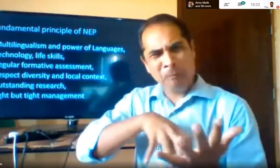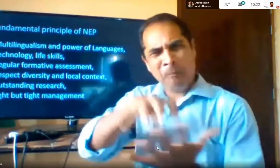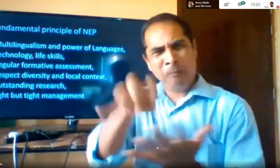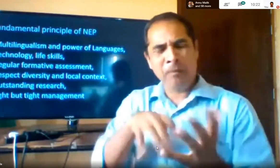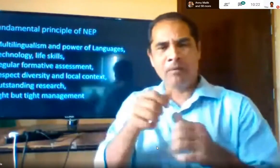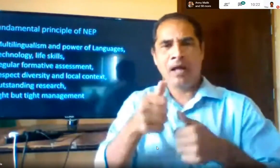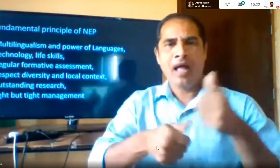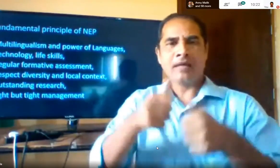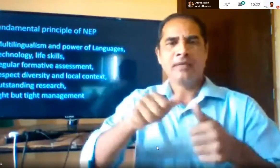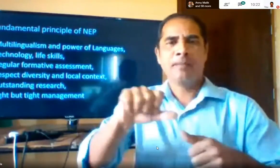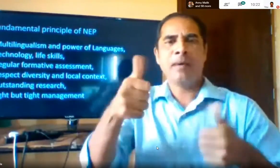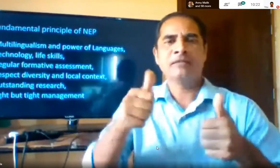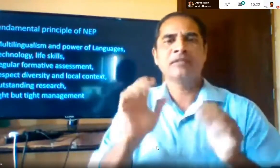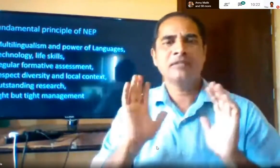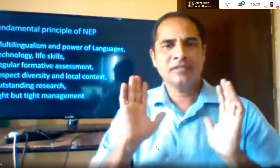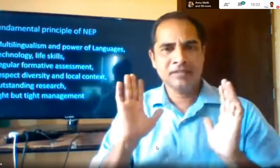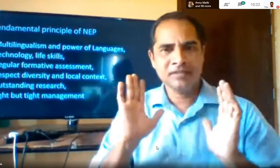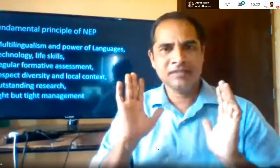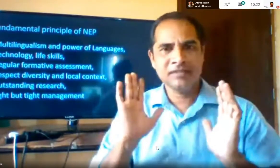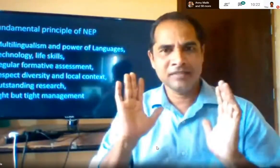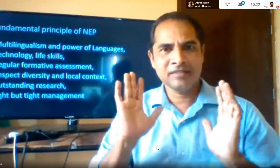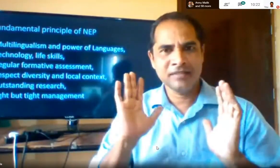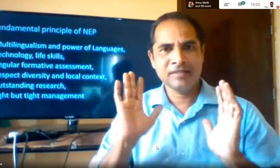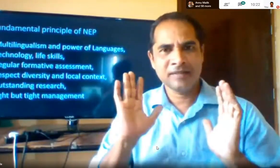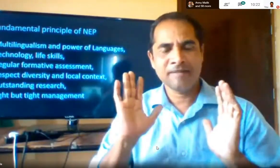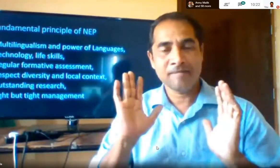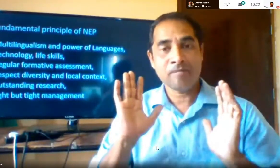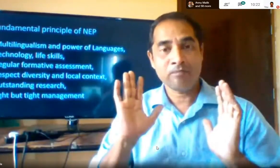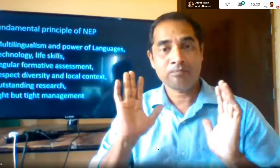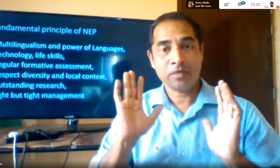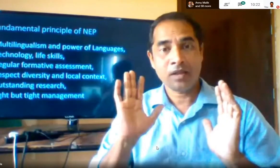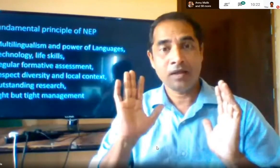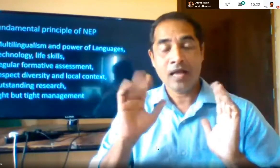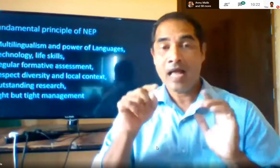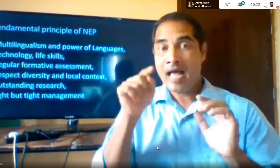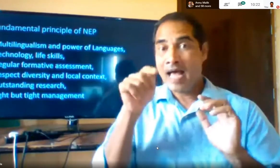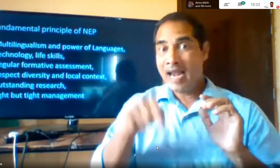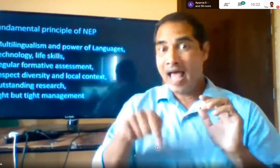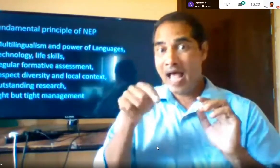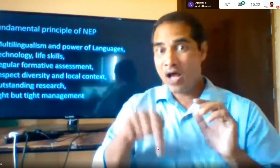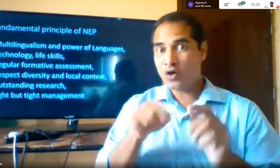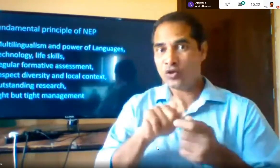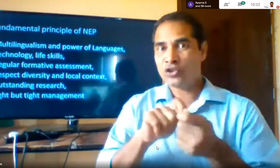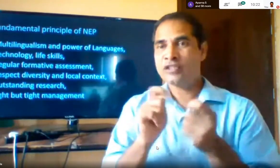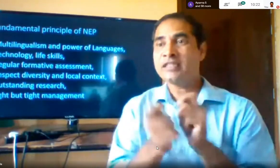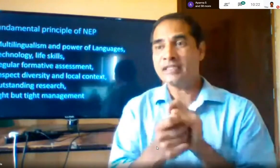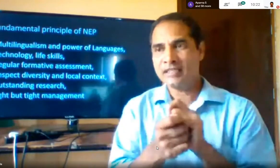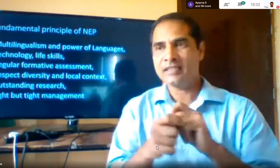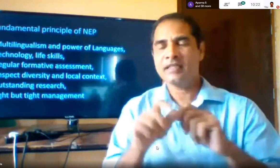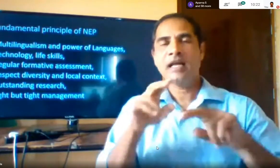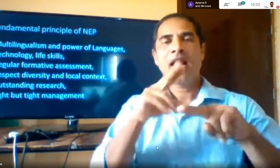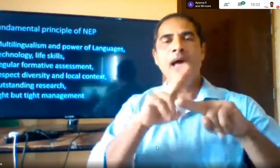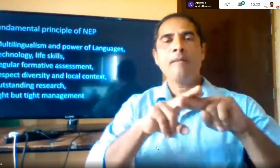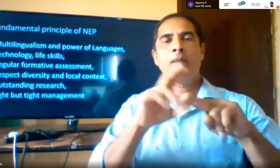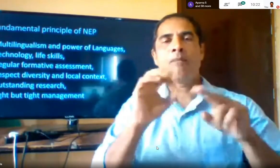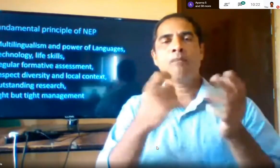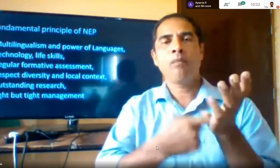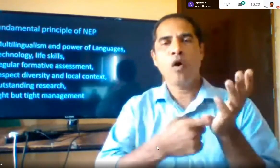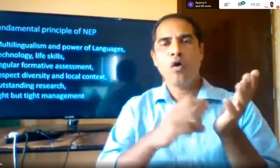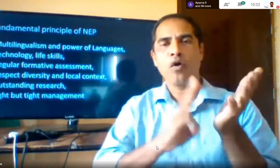because they have to read and write exam and then they have to pass the exams. But now it has been